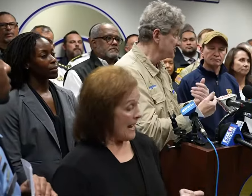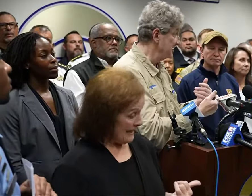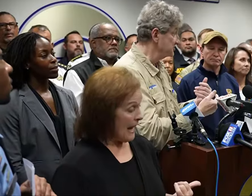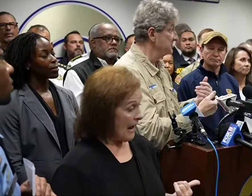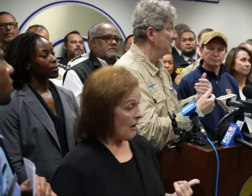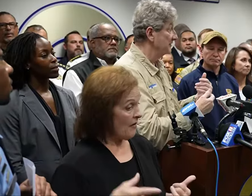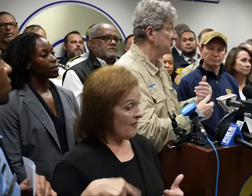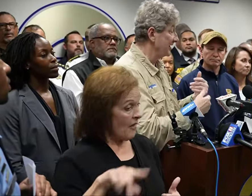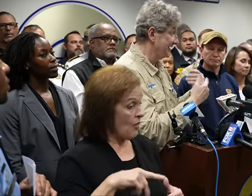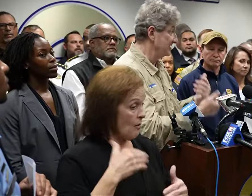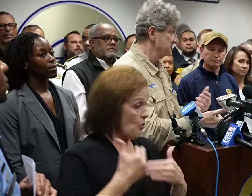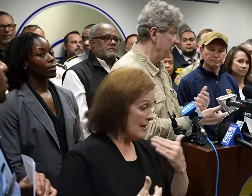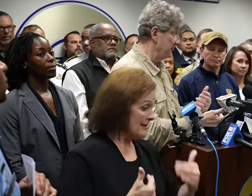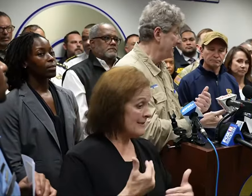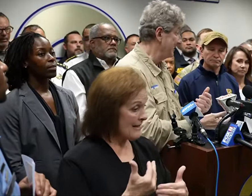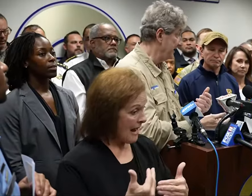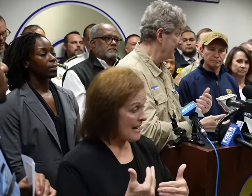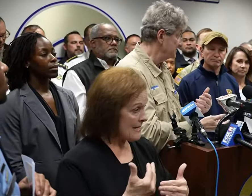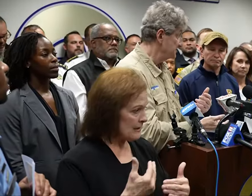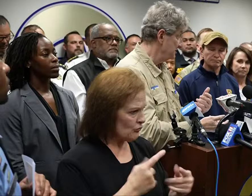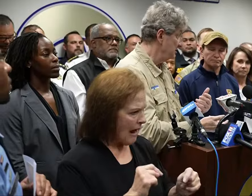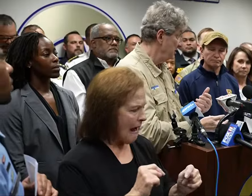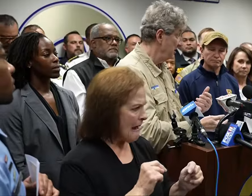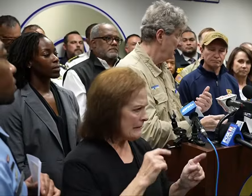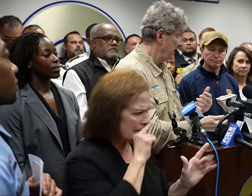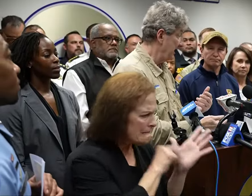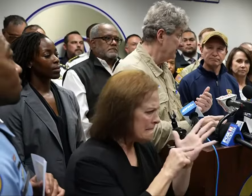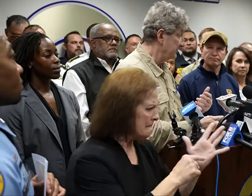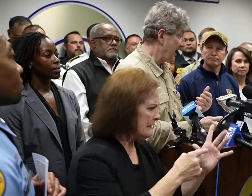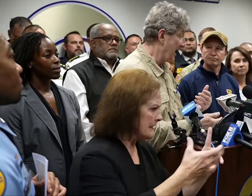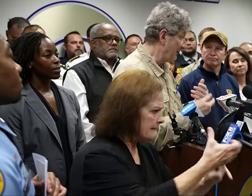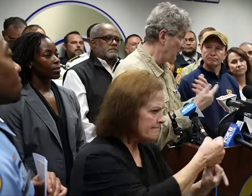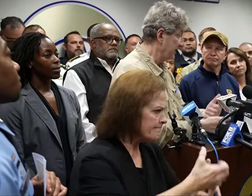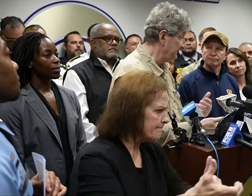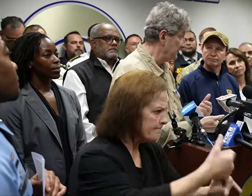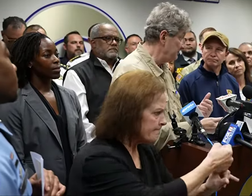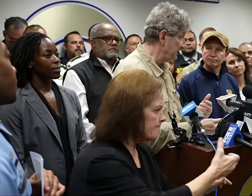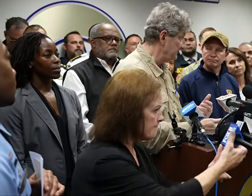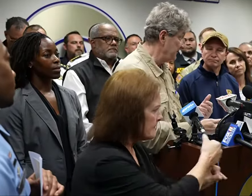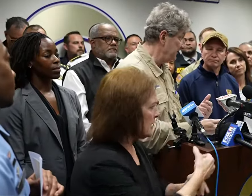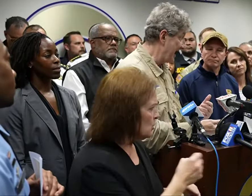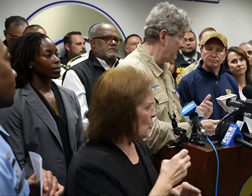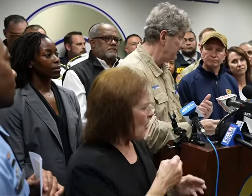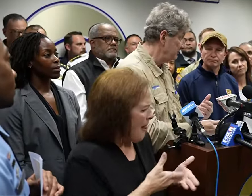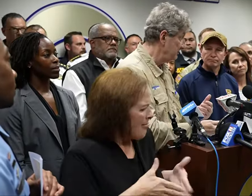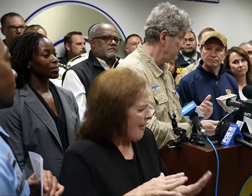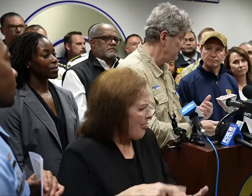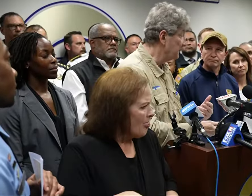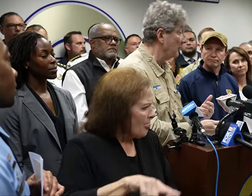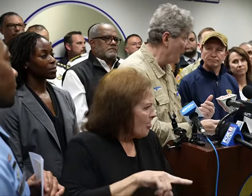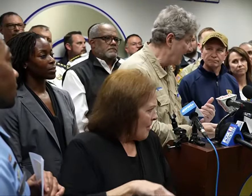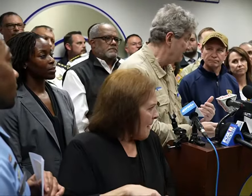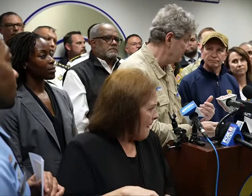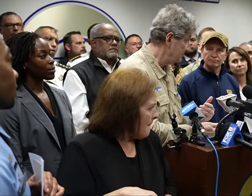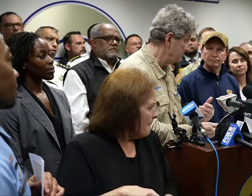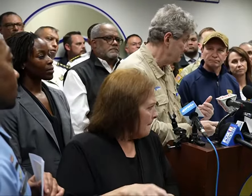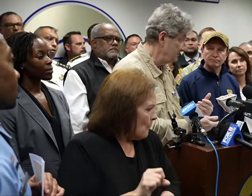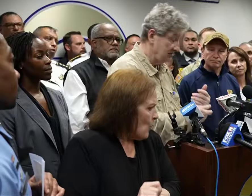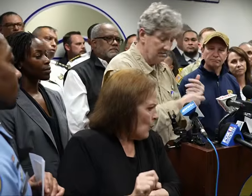the process of trying to catch the other bad guys. And I want to give them the benefit of the doubt for a